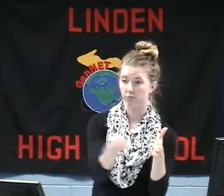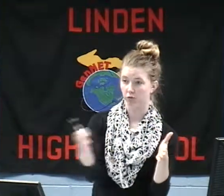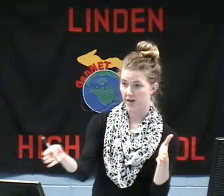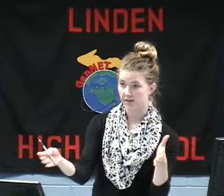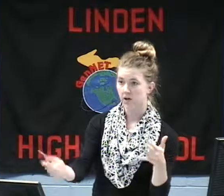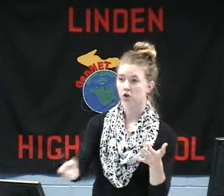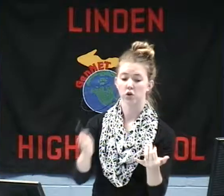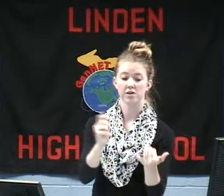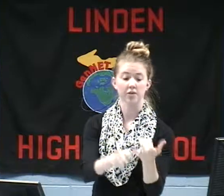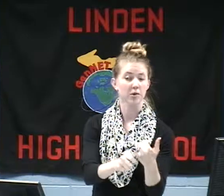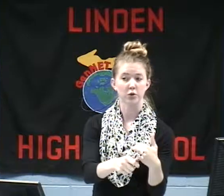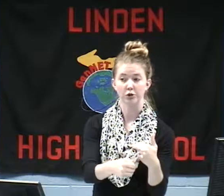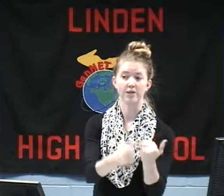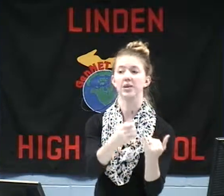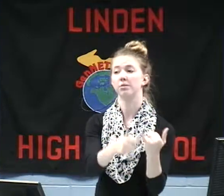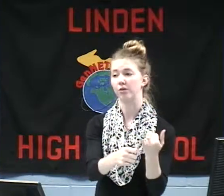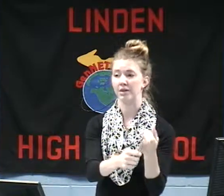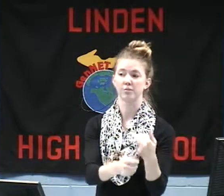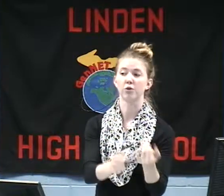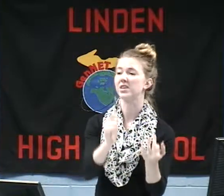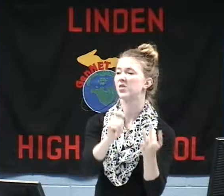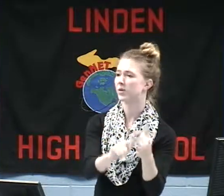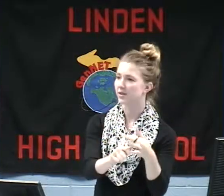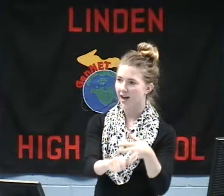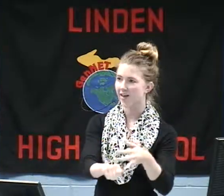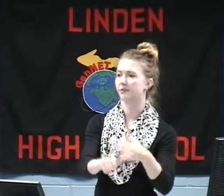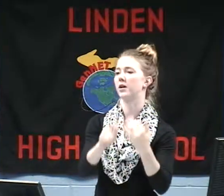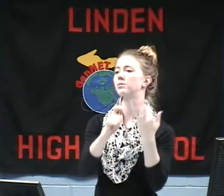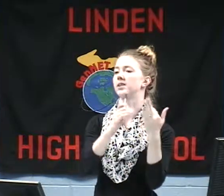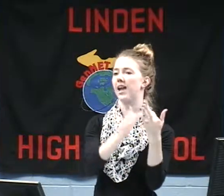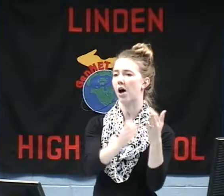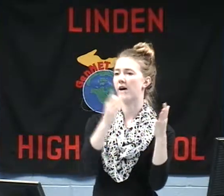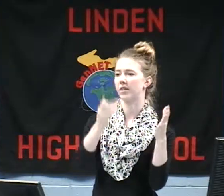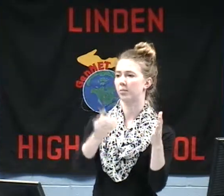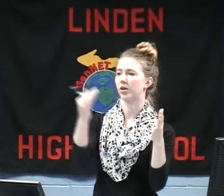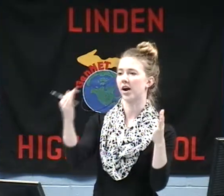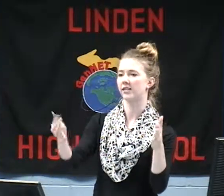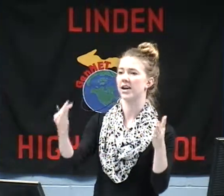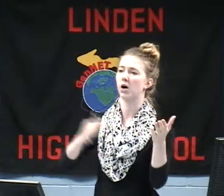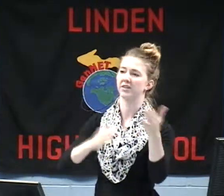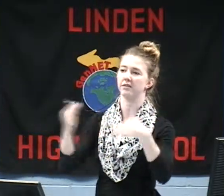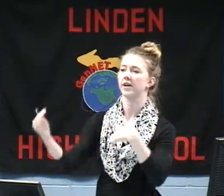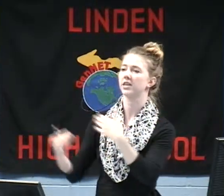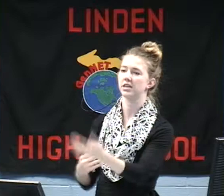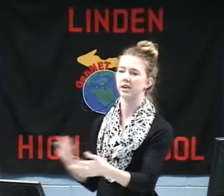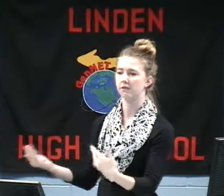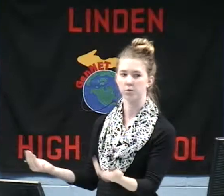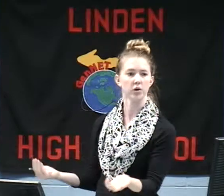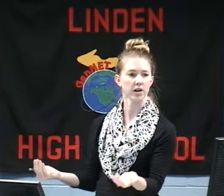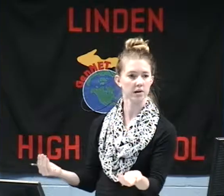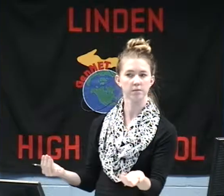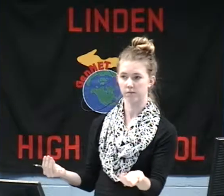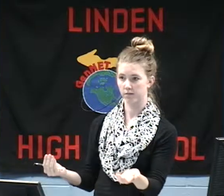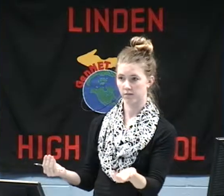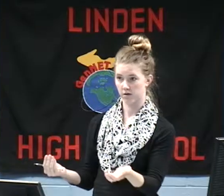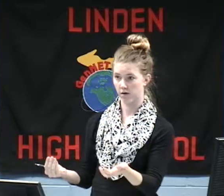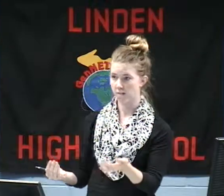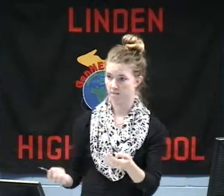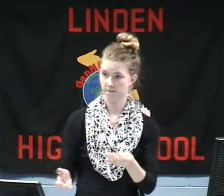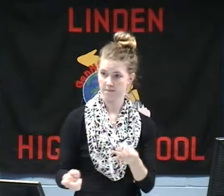movies. So deaf people used to be in movies. Movies used to be silent films, and how have they progressed and how has it affected the deaf community? Okay.